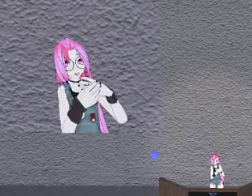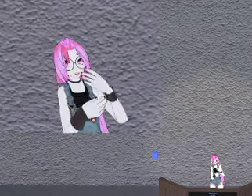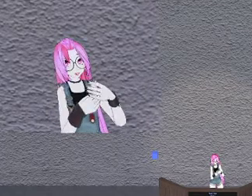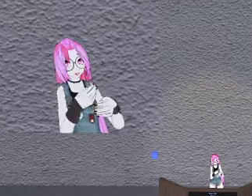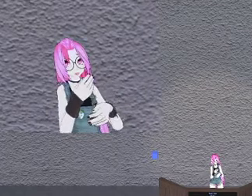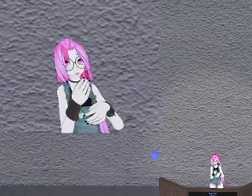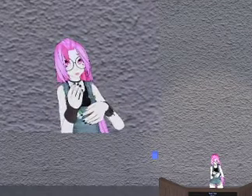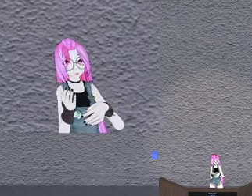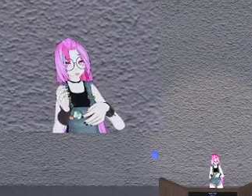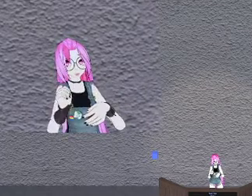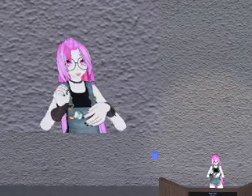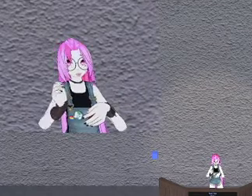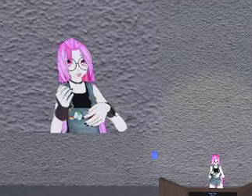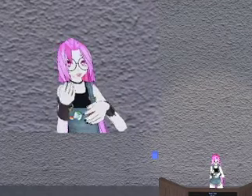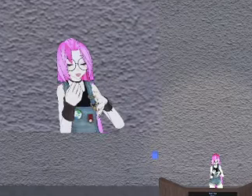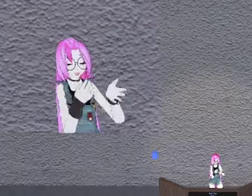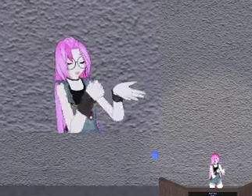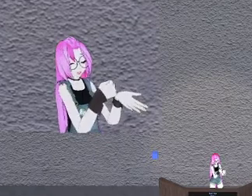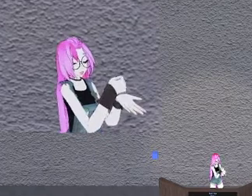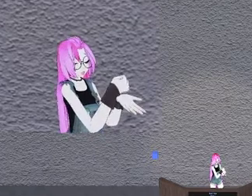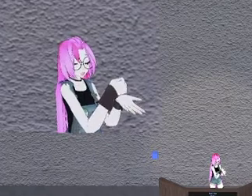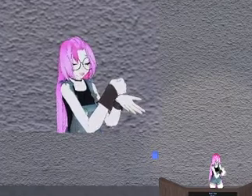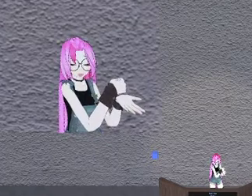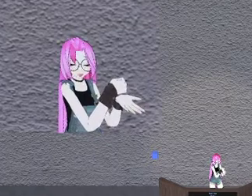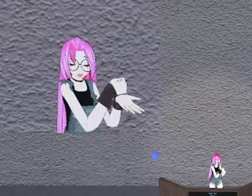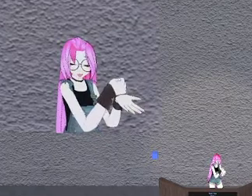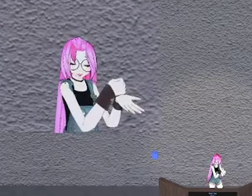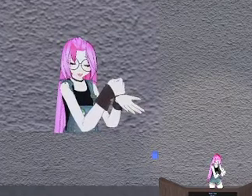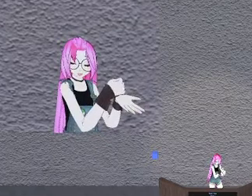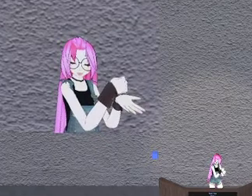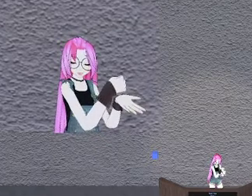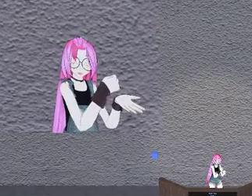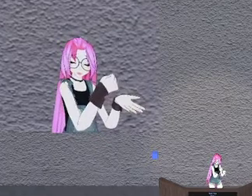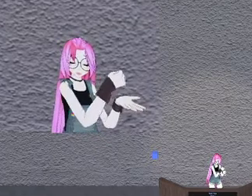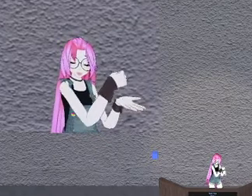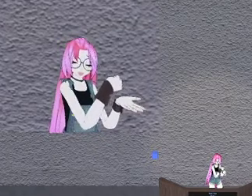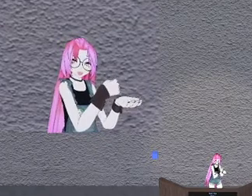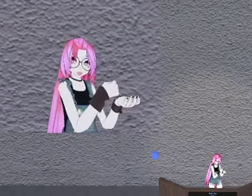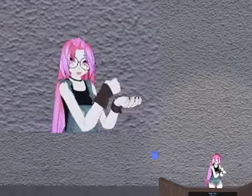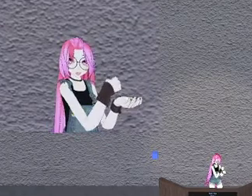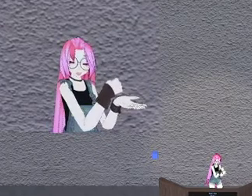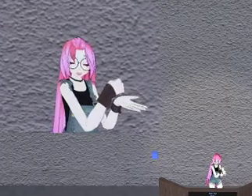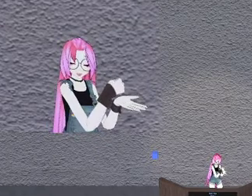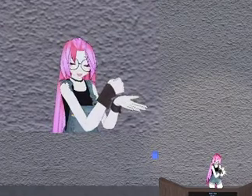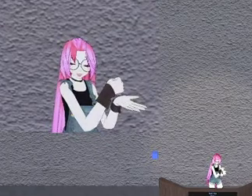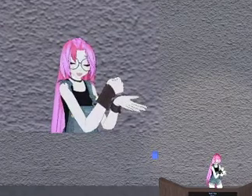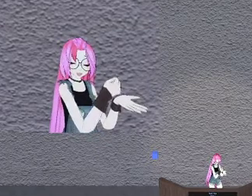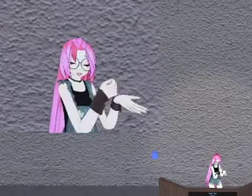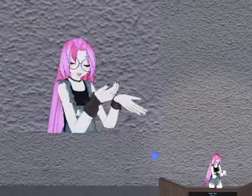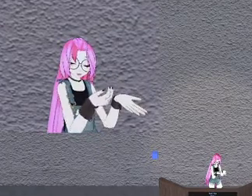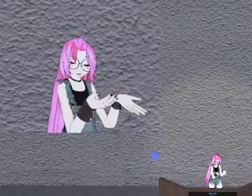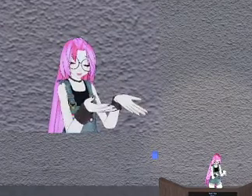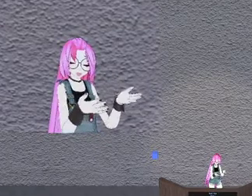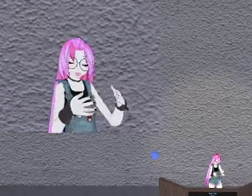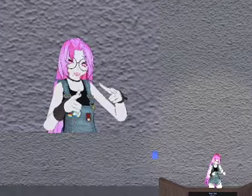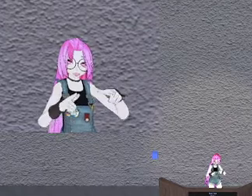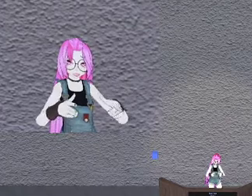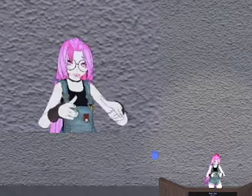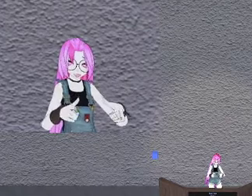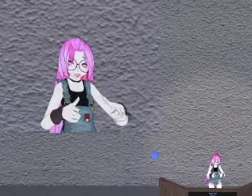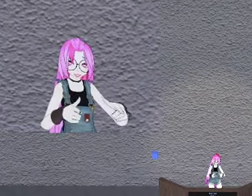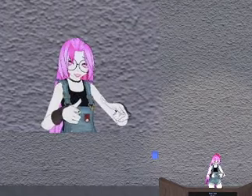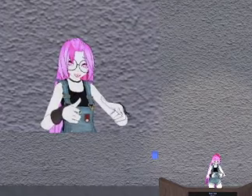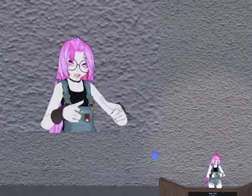say hands. Or, those really old game controllers like Pac-Man and stuff, you're gonna be doing that. But I'd